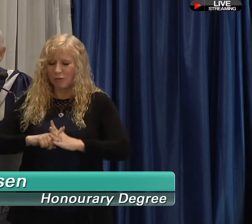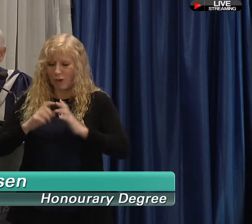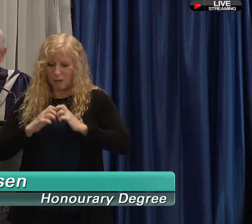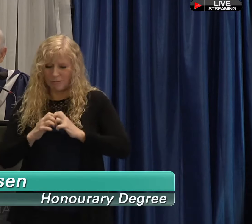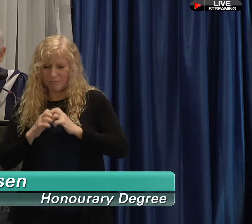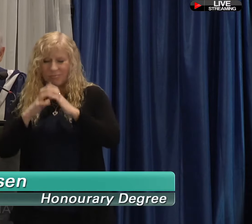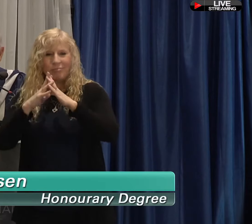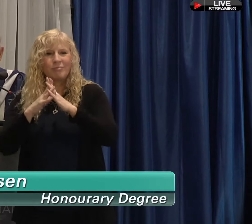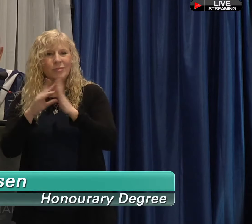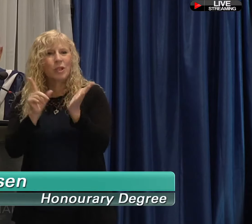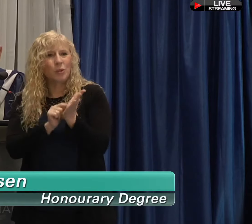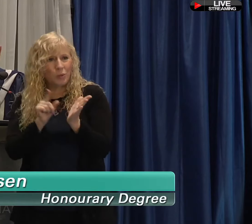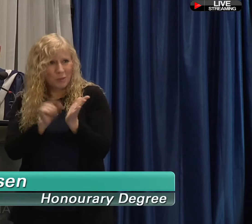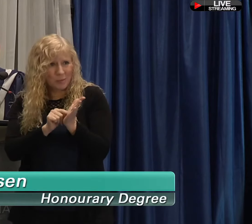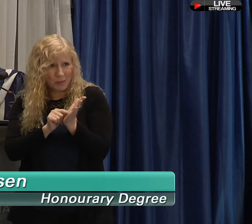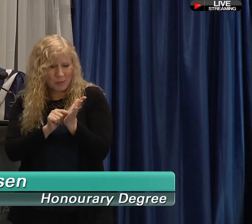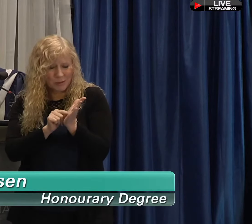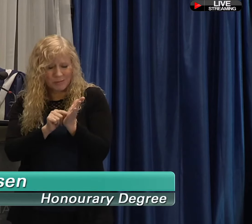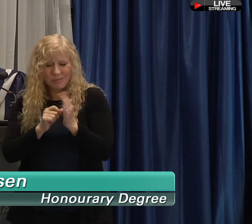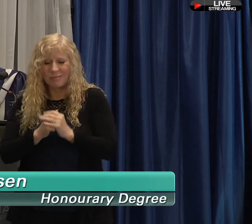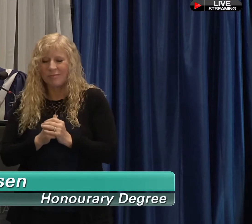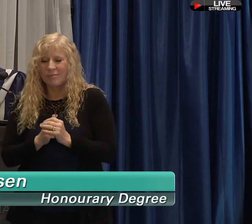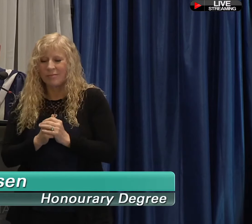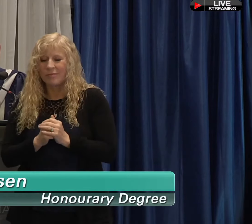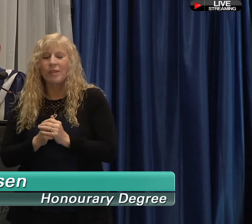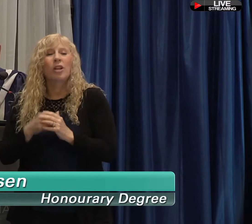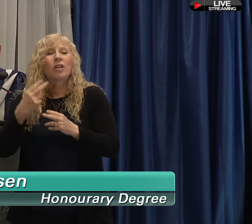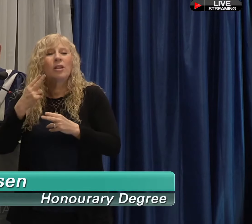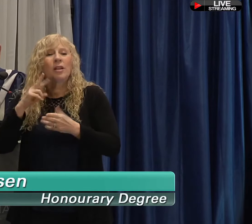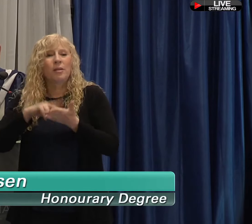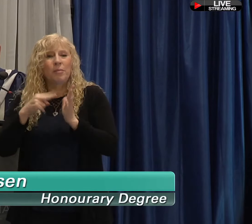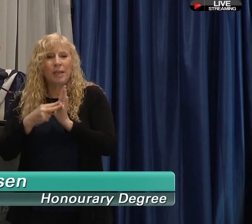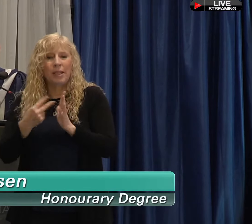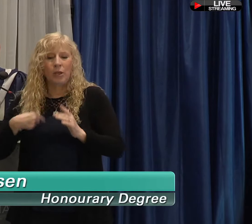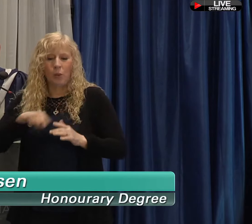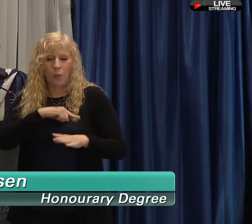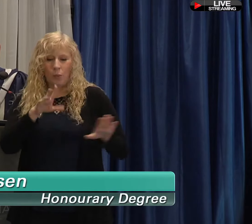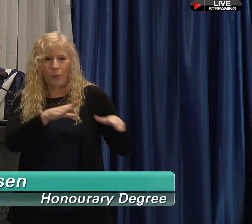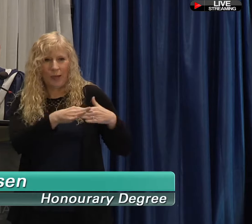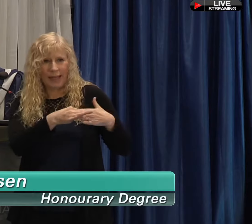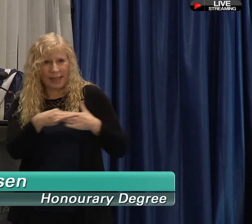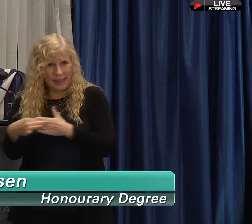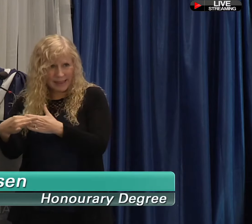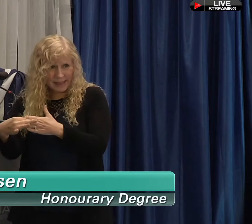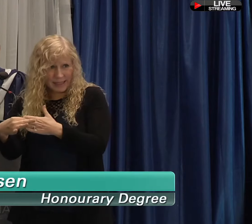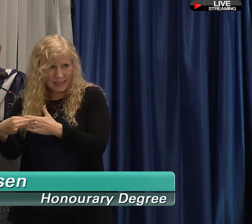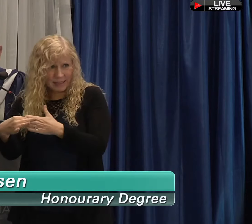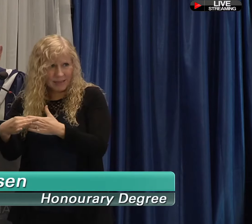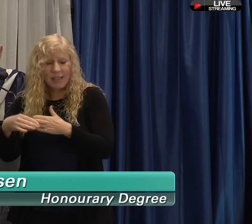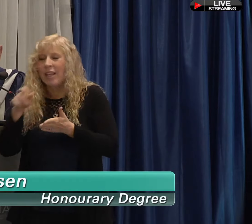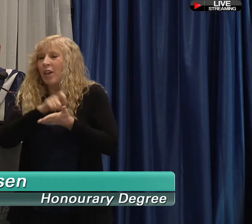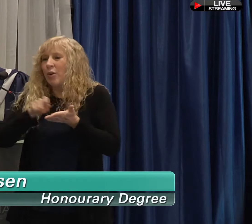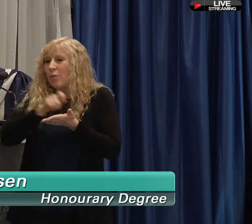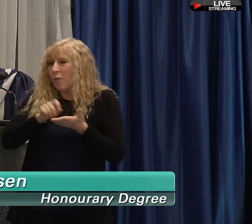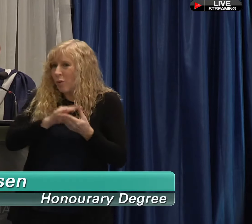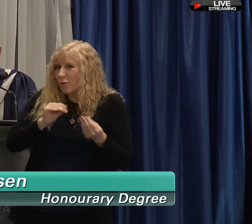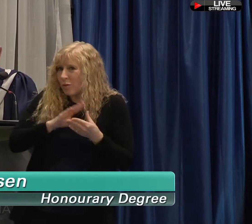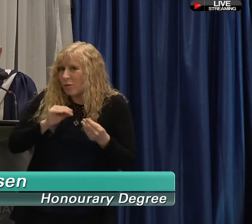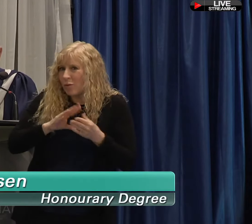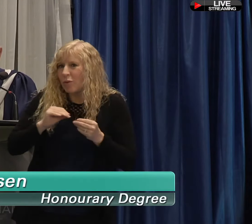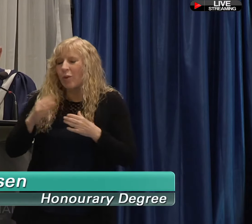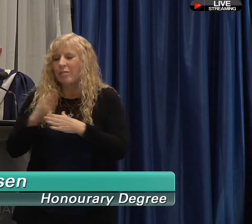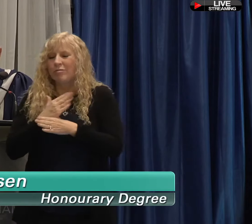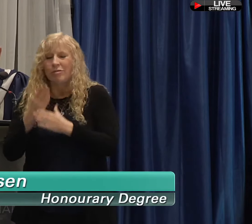called the Vedem, meaning we lead. He wrote stories, shared facts he learned in school,